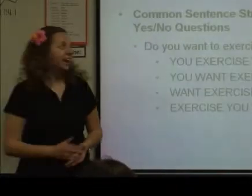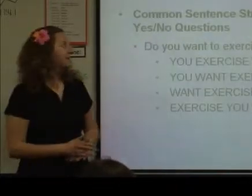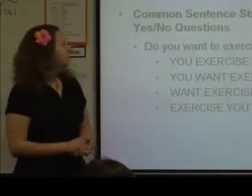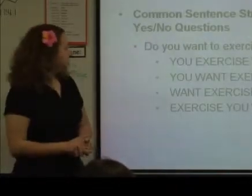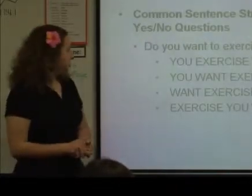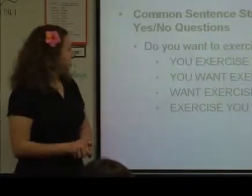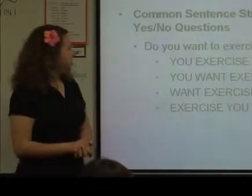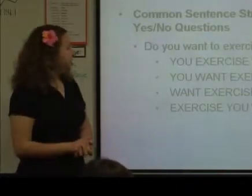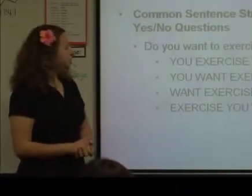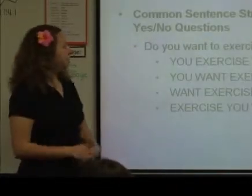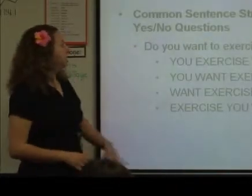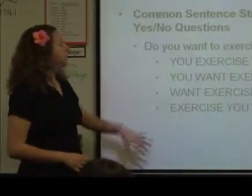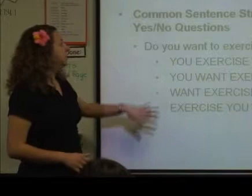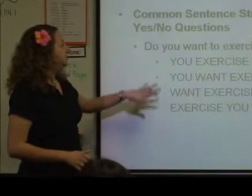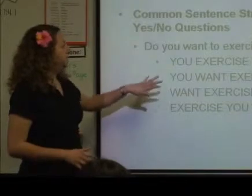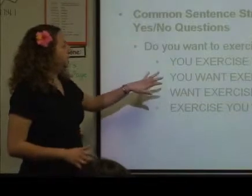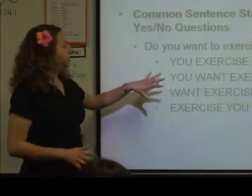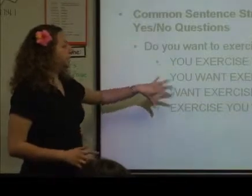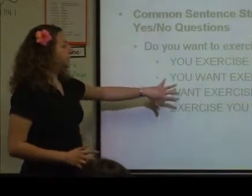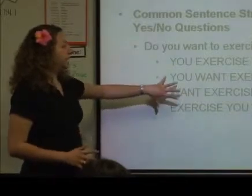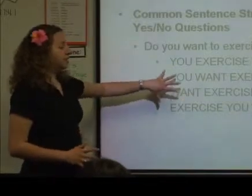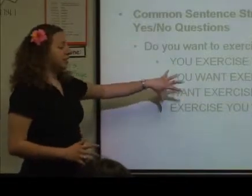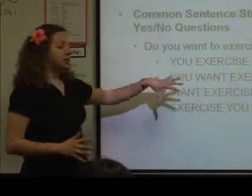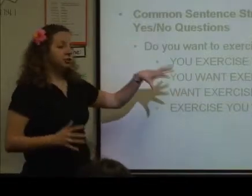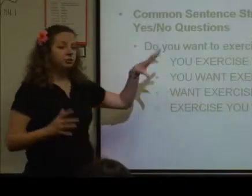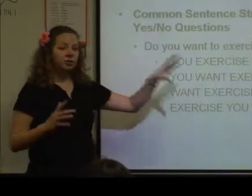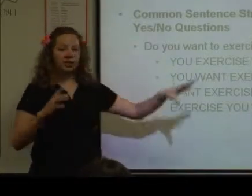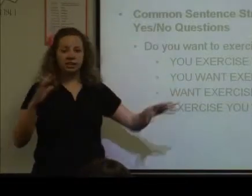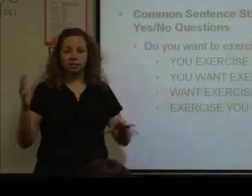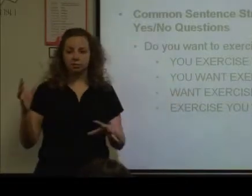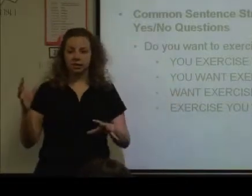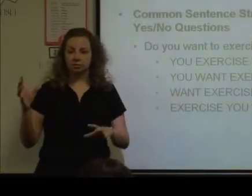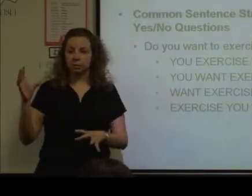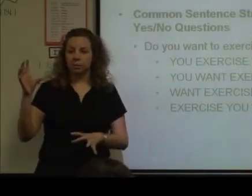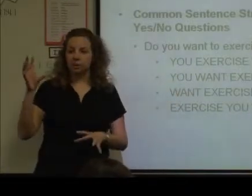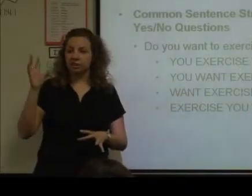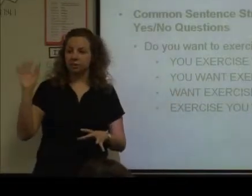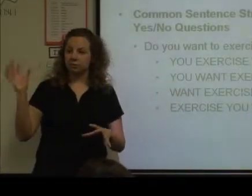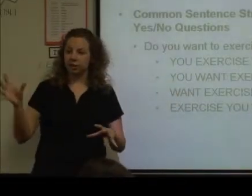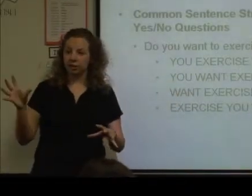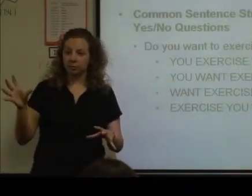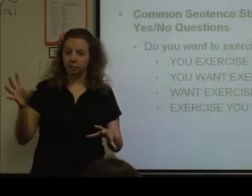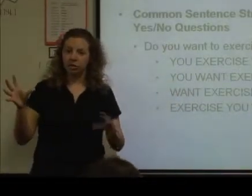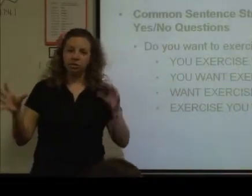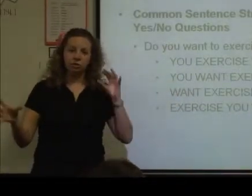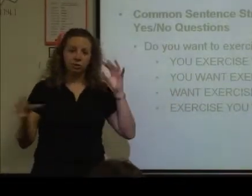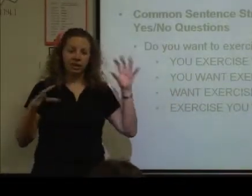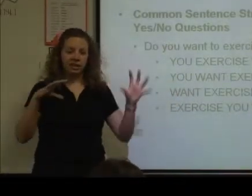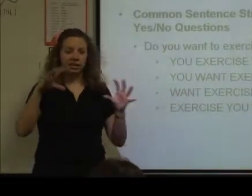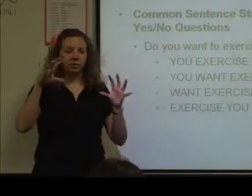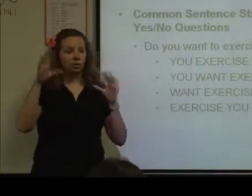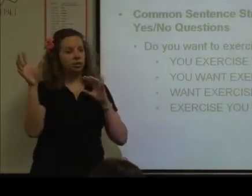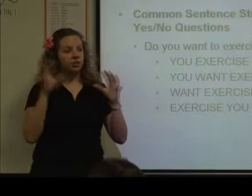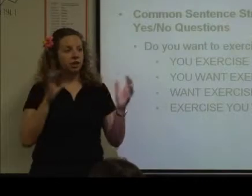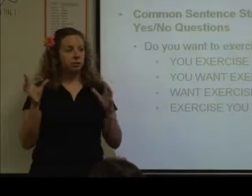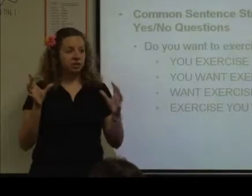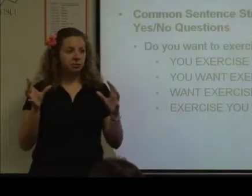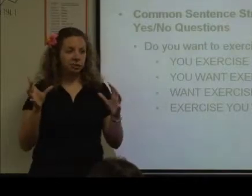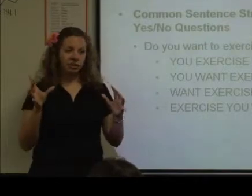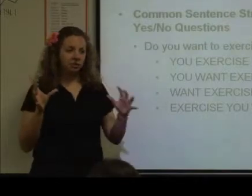Okay, so in this one, then they said that you can do it any of the ways. Remember how it said it was variable? So any order that you want to put it in